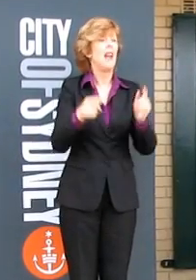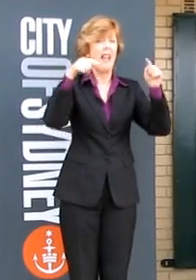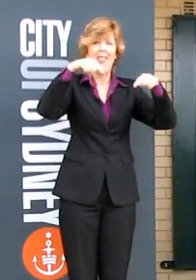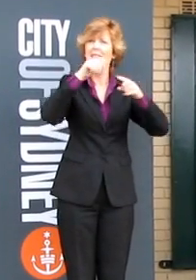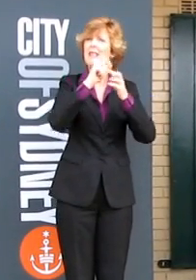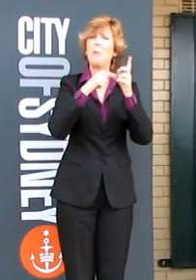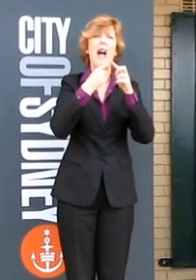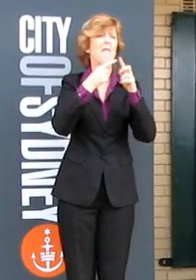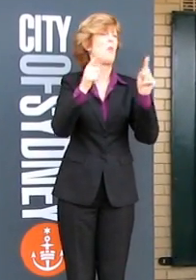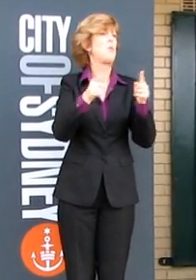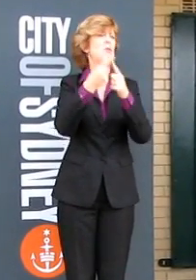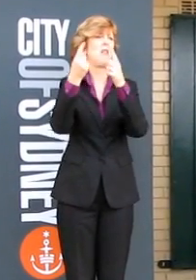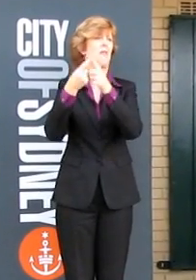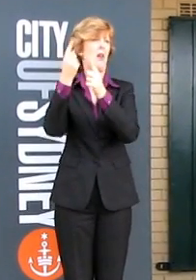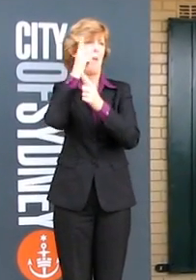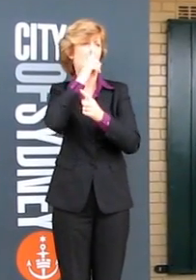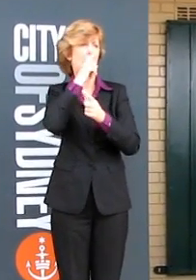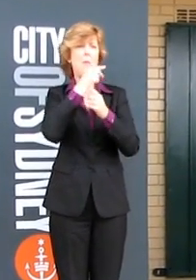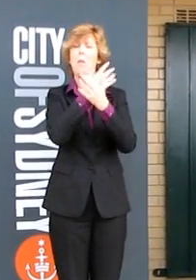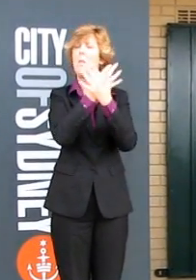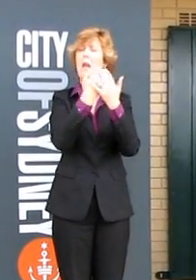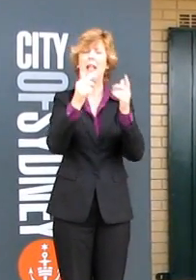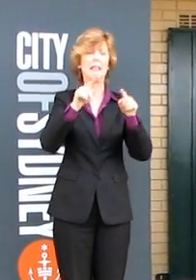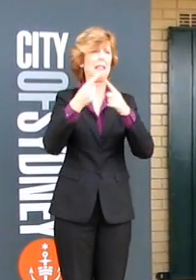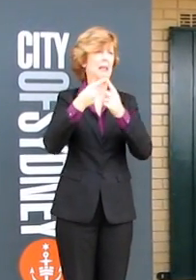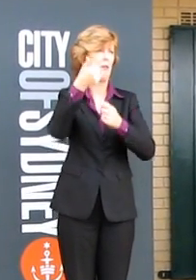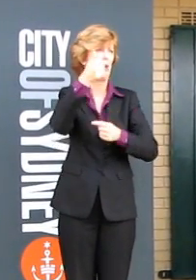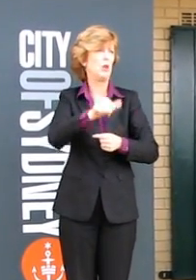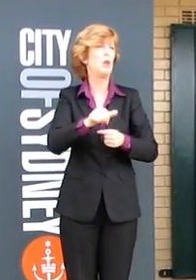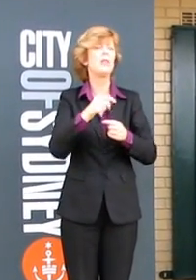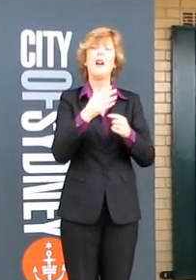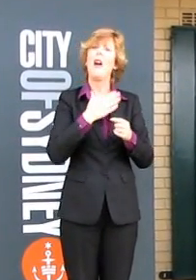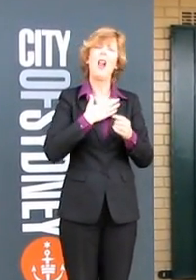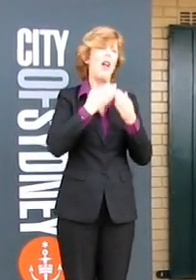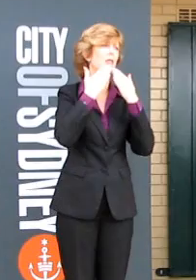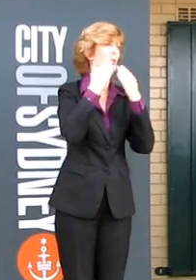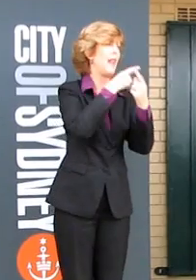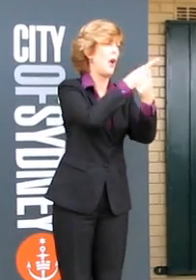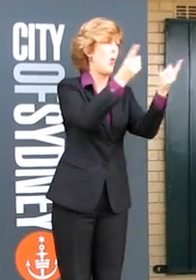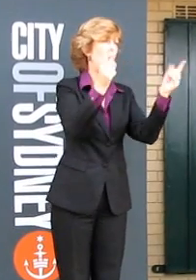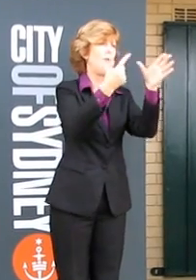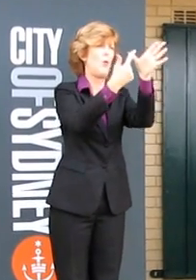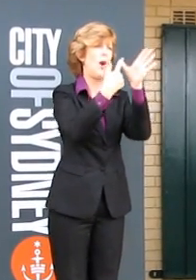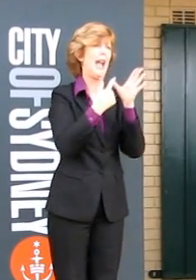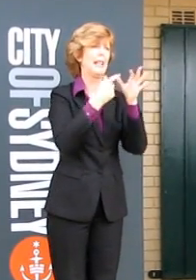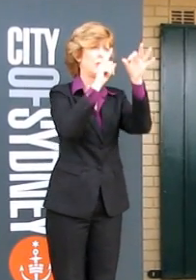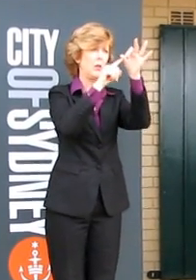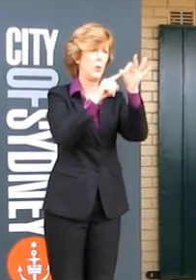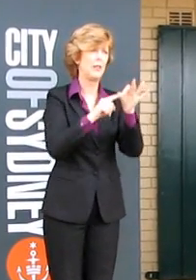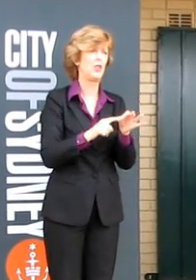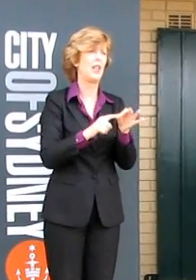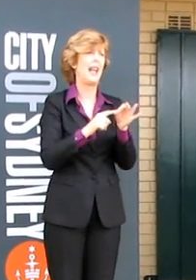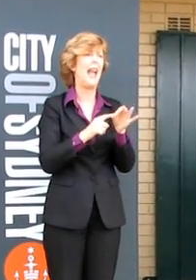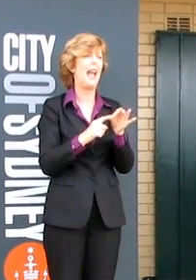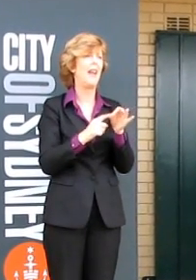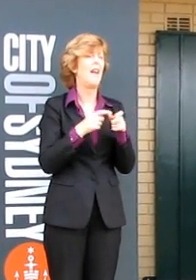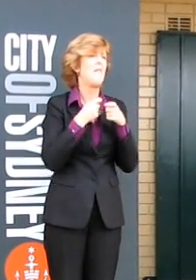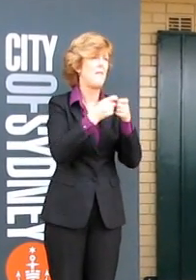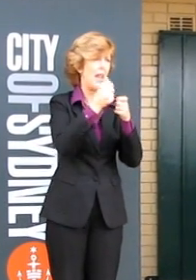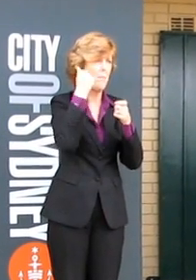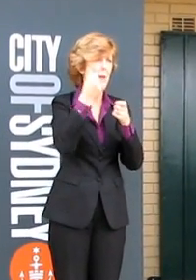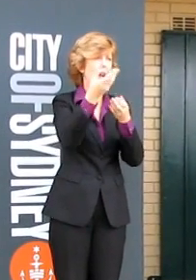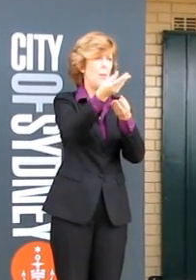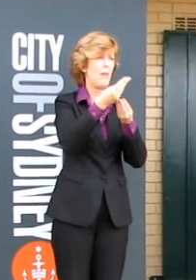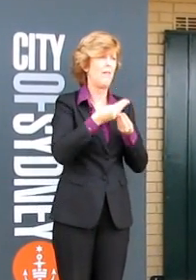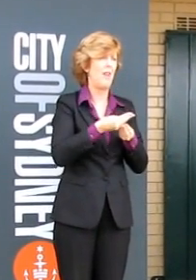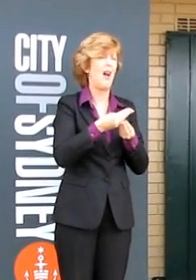many users, and I'd like to thank all the people that responded to our surveys and gave us the input. I would also like to